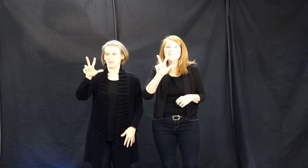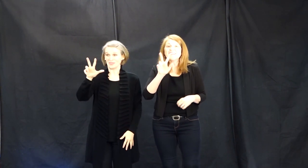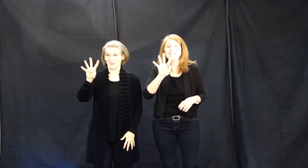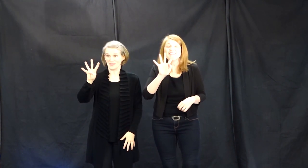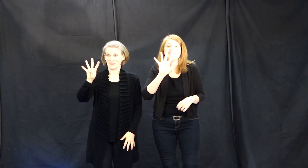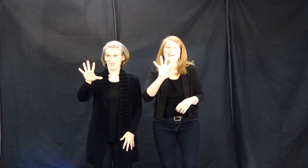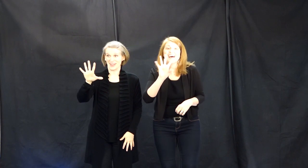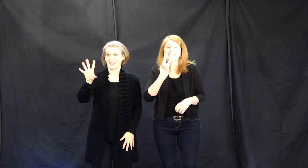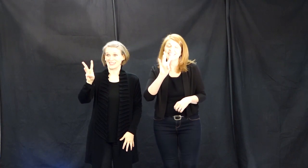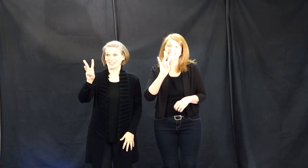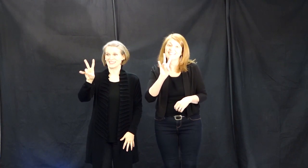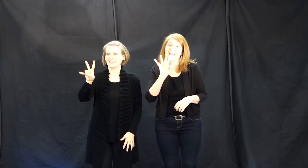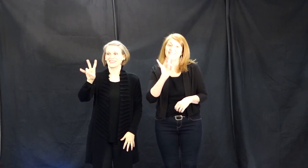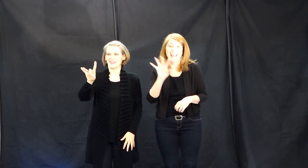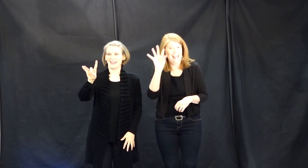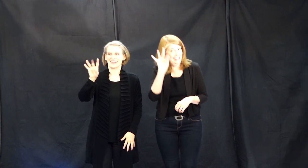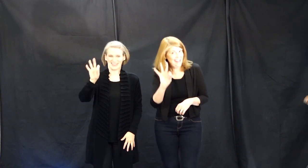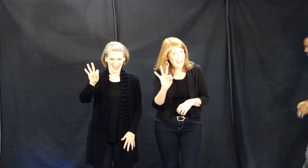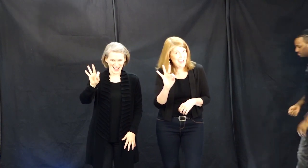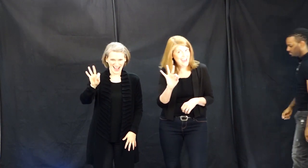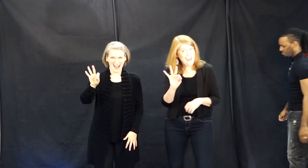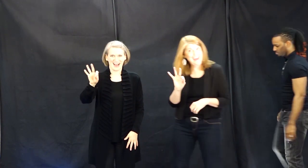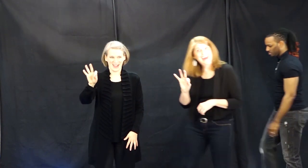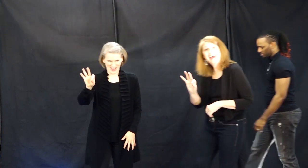3, 4, 5, 6, 7, 8, 9.